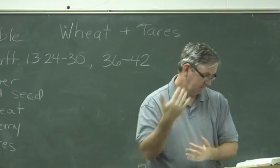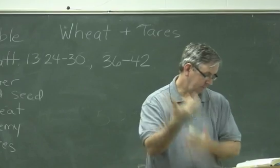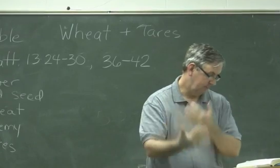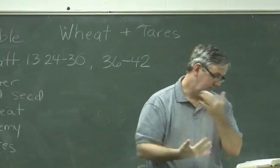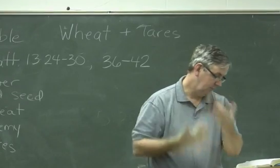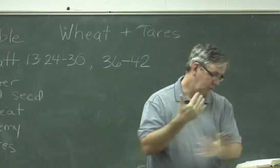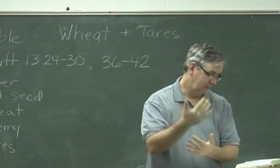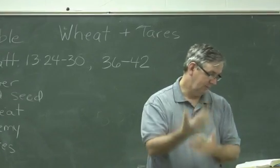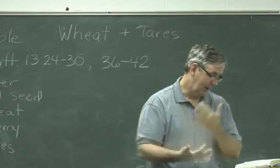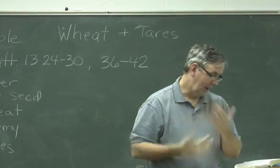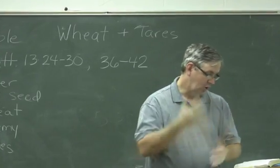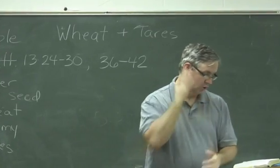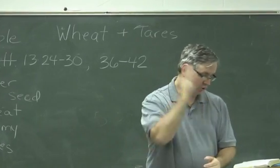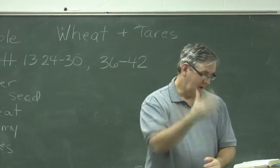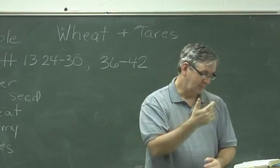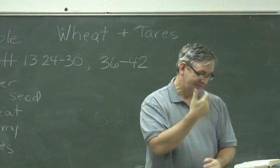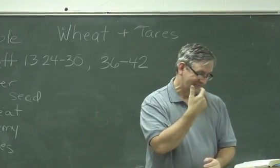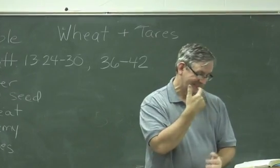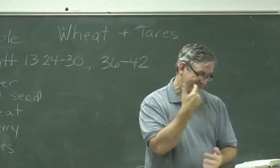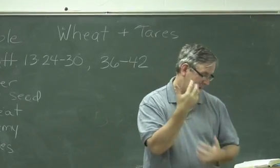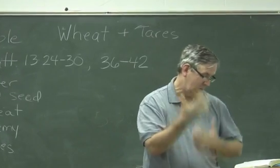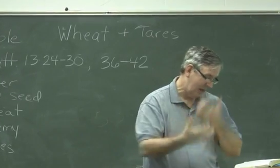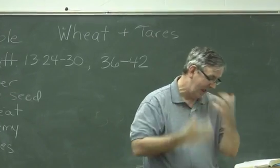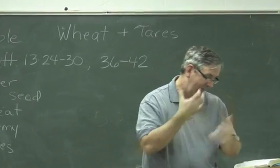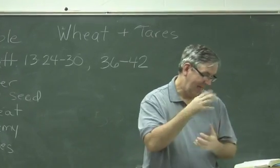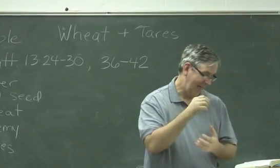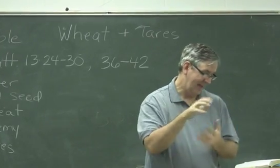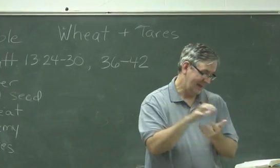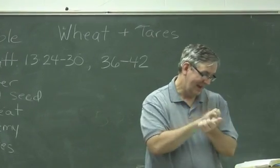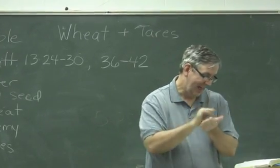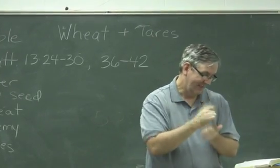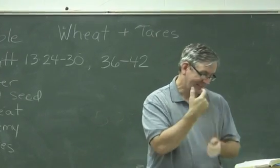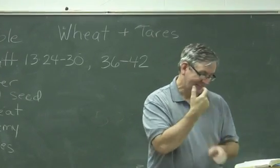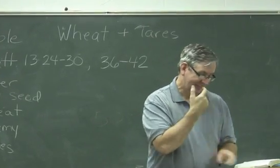cast them into the furnace of fire, and there shall be wailing and gnashing of teeth.